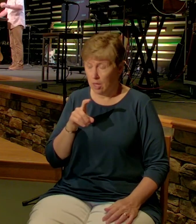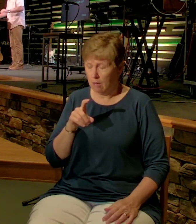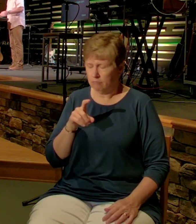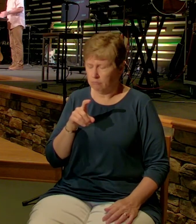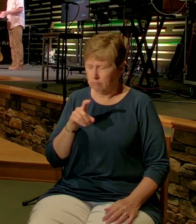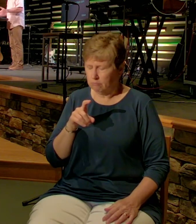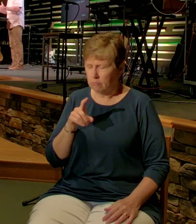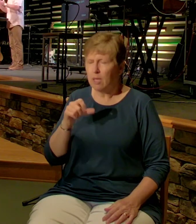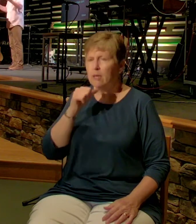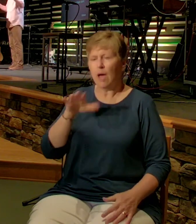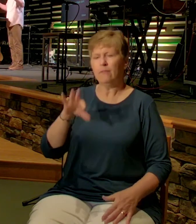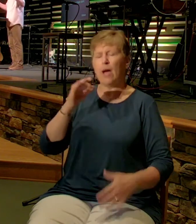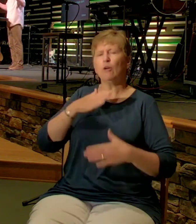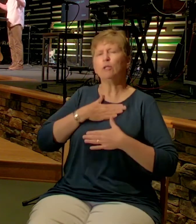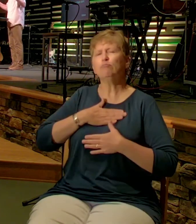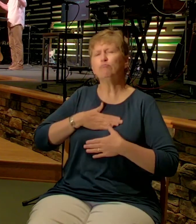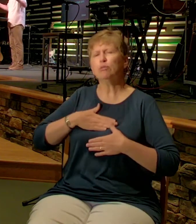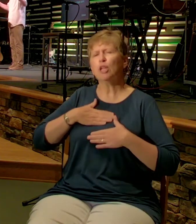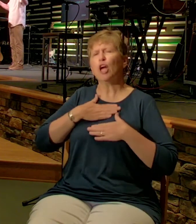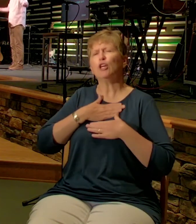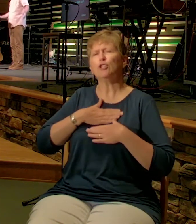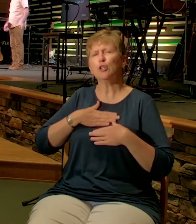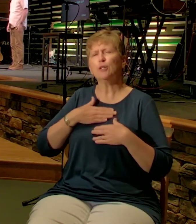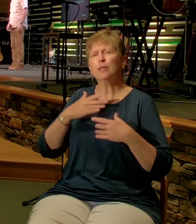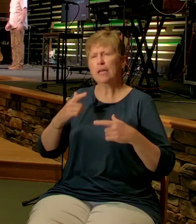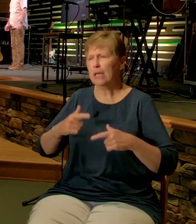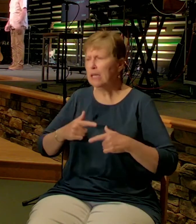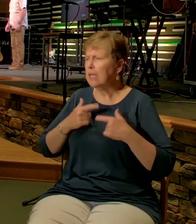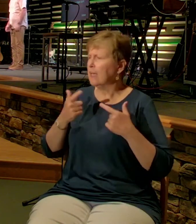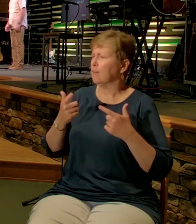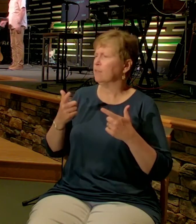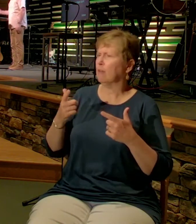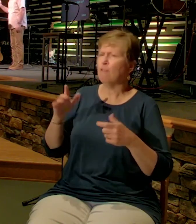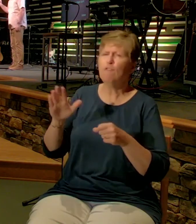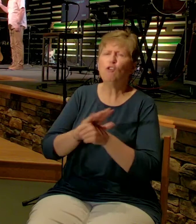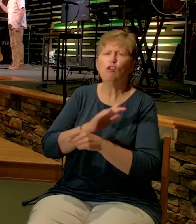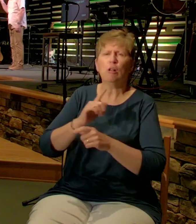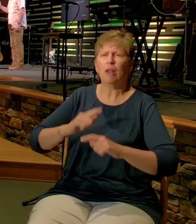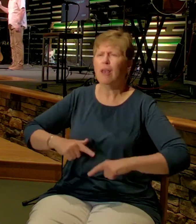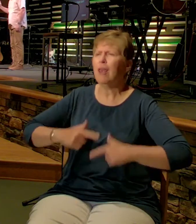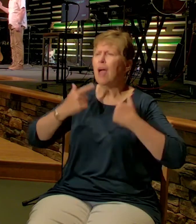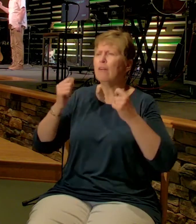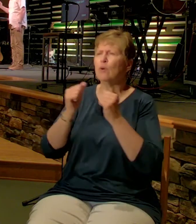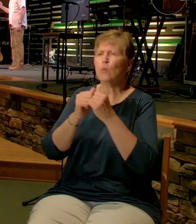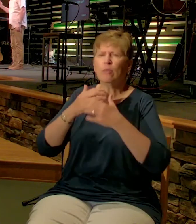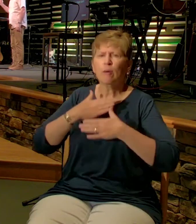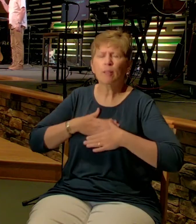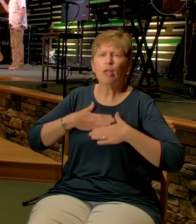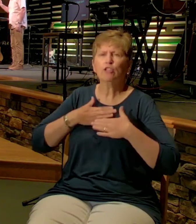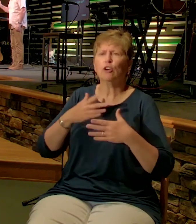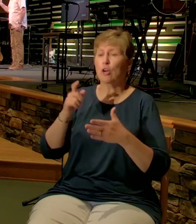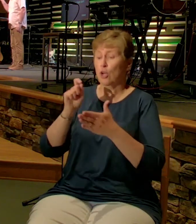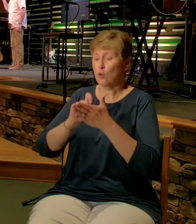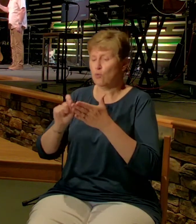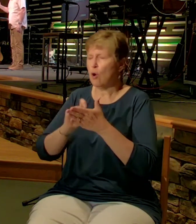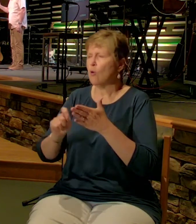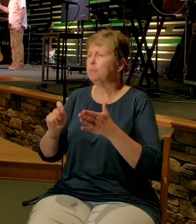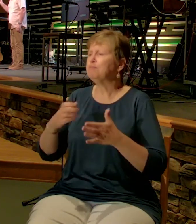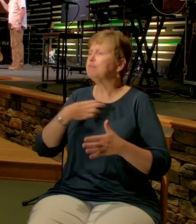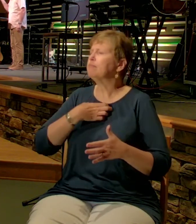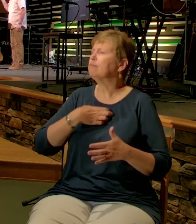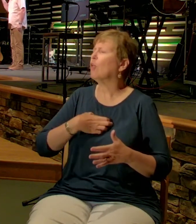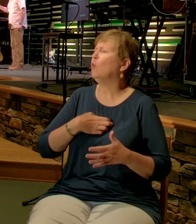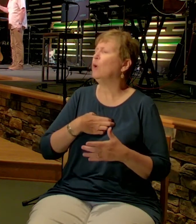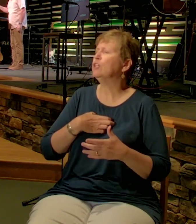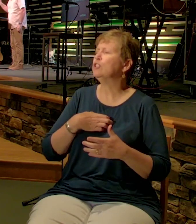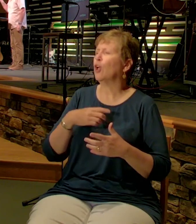in pleasure. Lord Byron, he lived a life of pleasure. And yet he wrote, "I wish the worm, the canker,